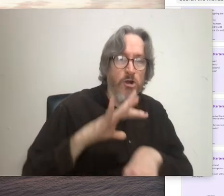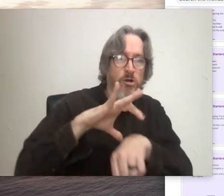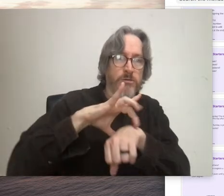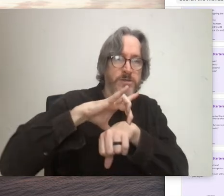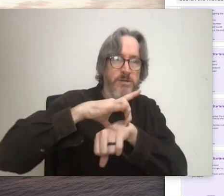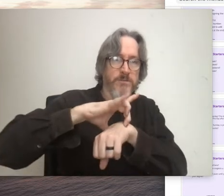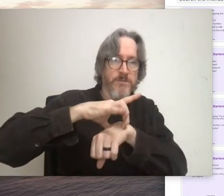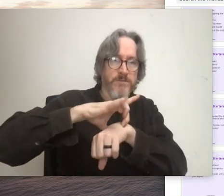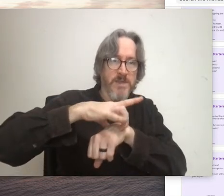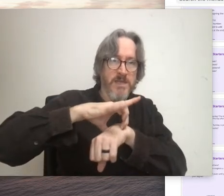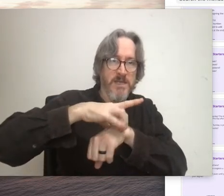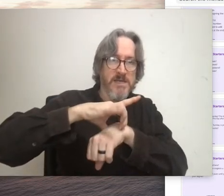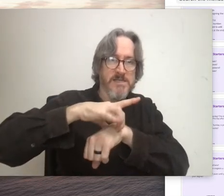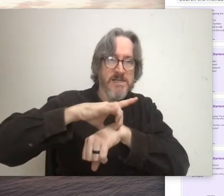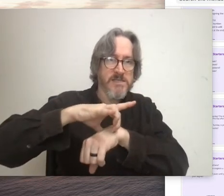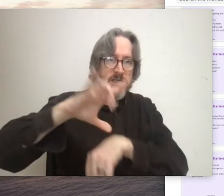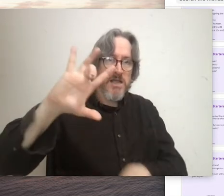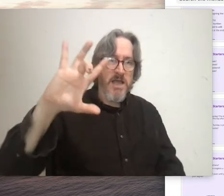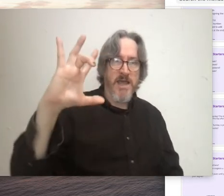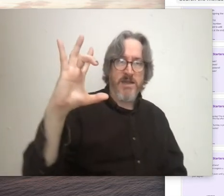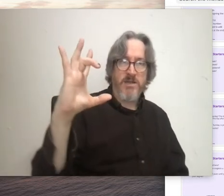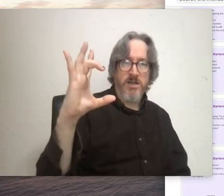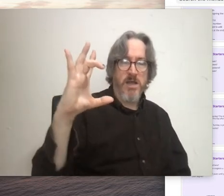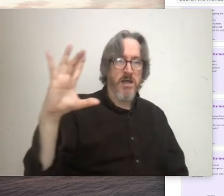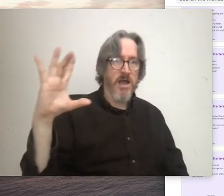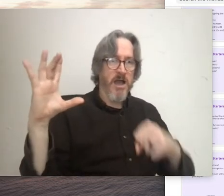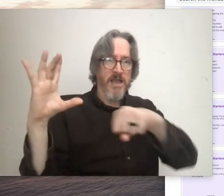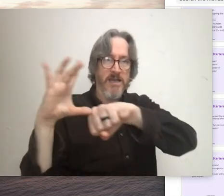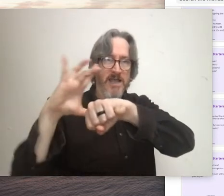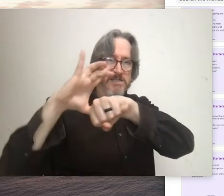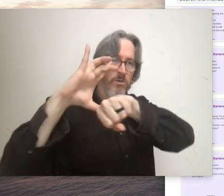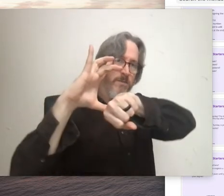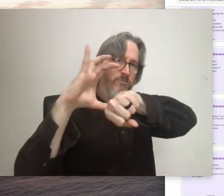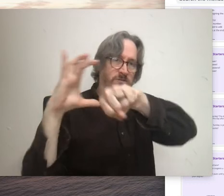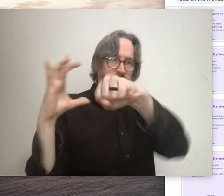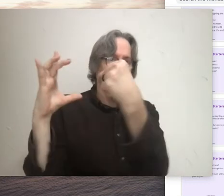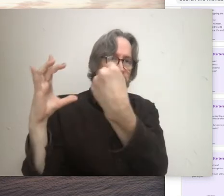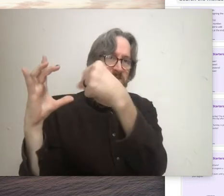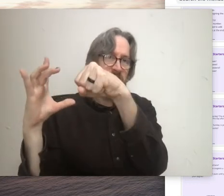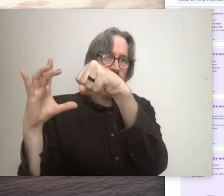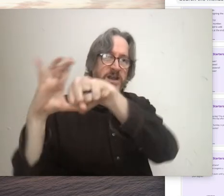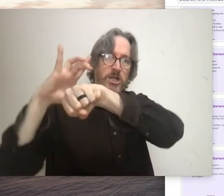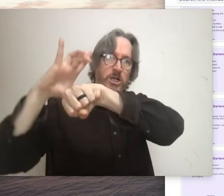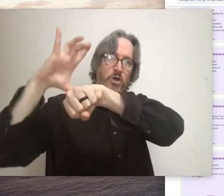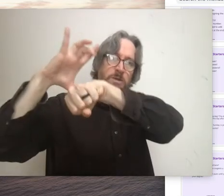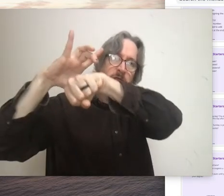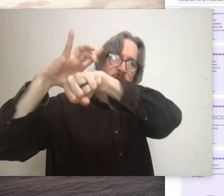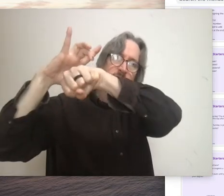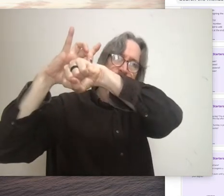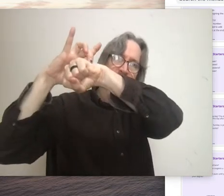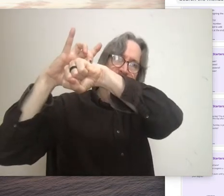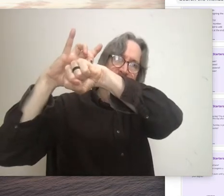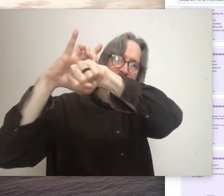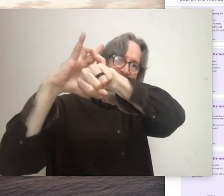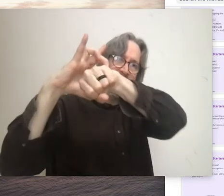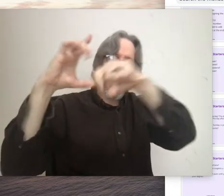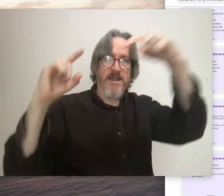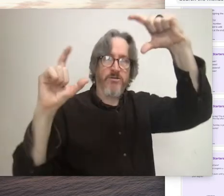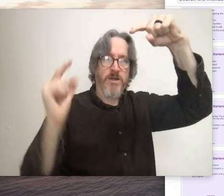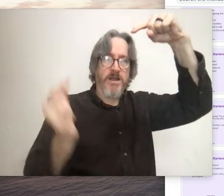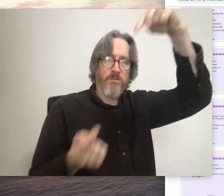then Earth is this. And in ASL, what I refer to, if you've got a globe, usually it's got